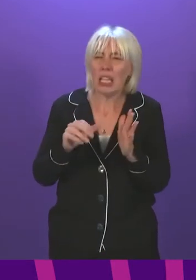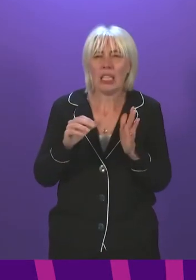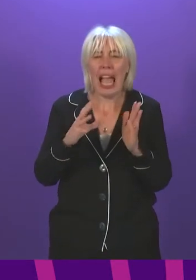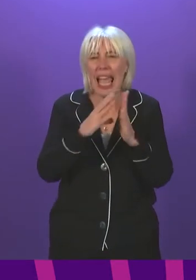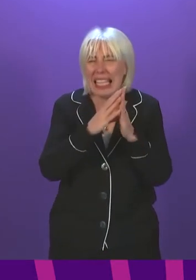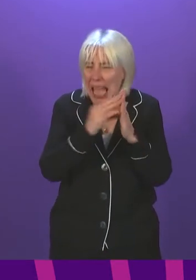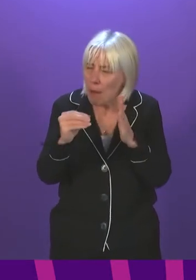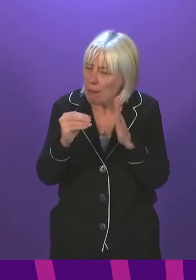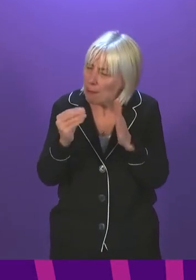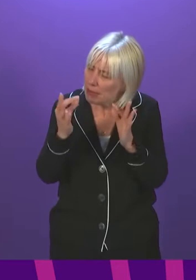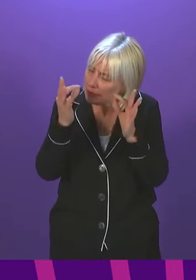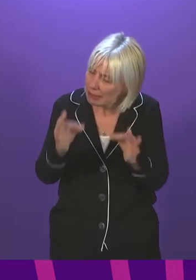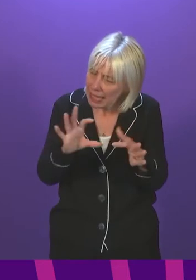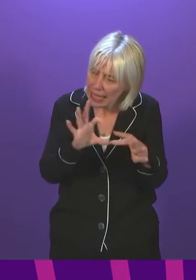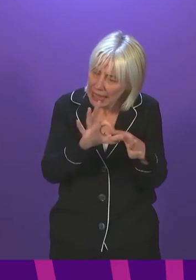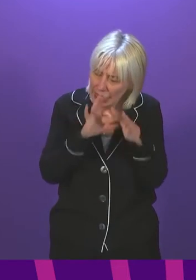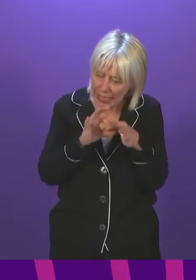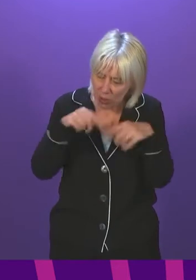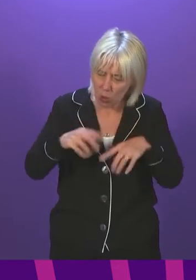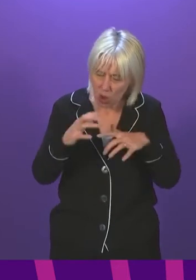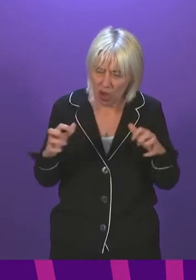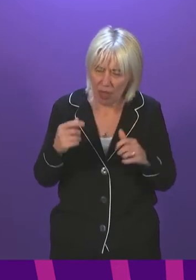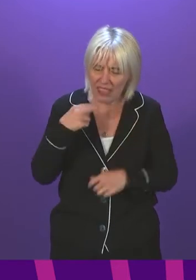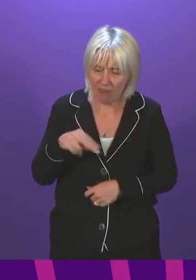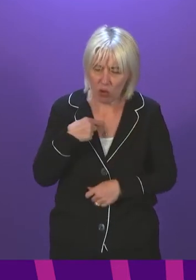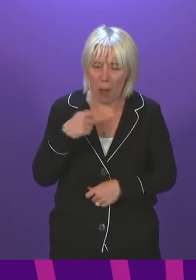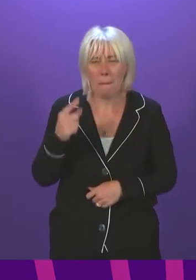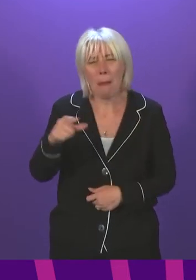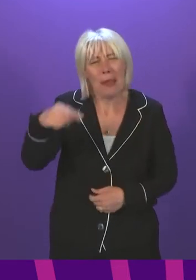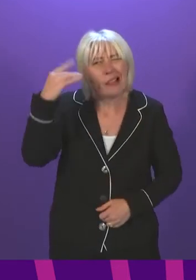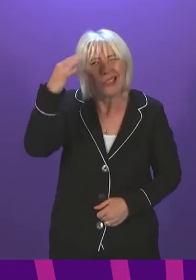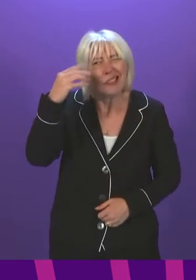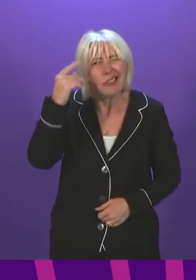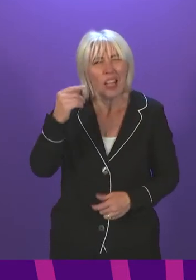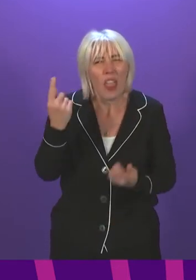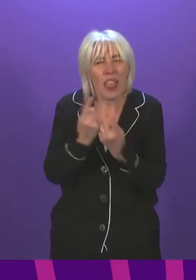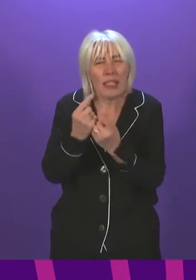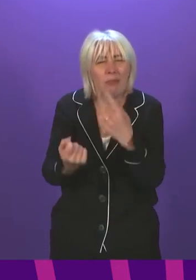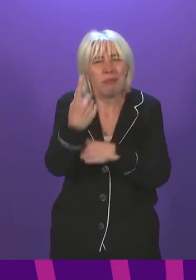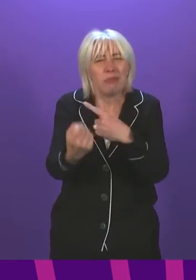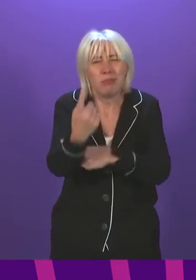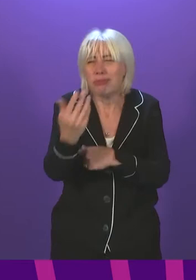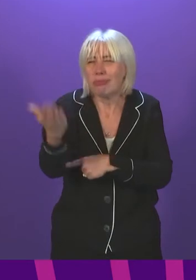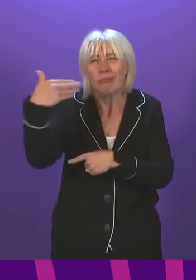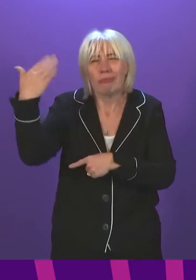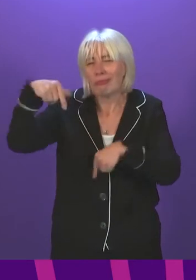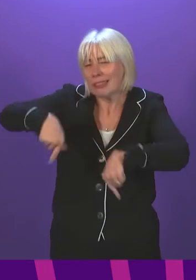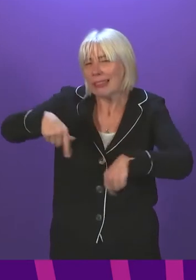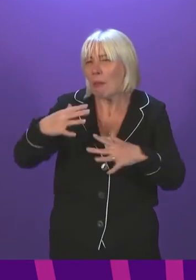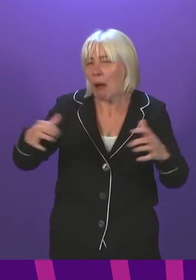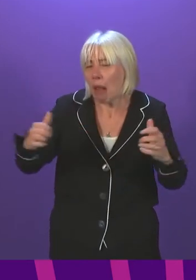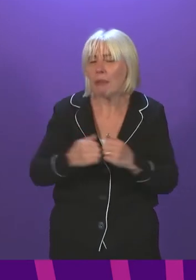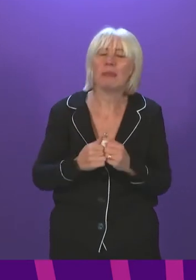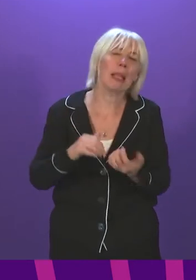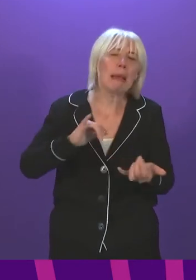that links directly in the chamber this afternoon, but if members reflect on instances that the Parliament have had to deal with in recent years,